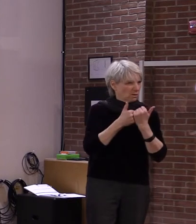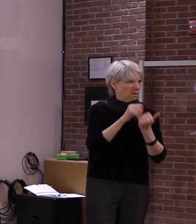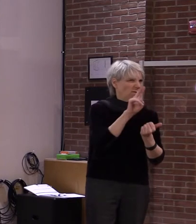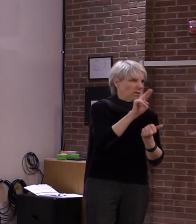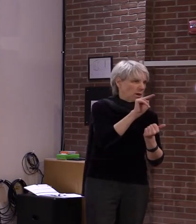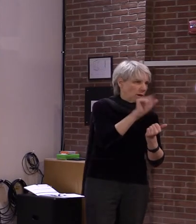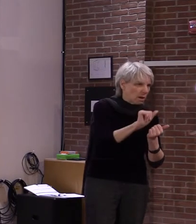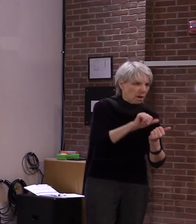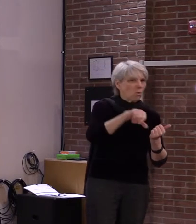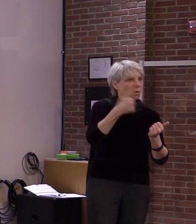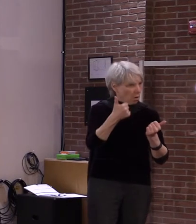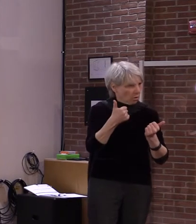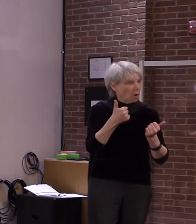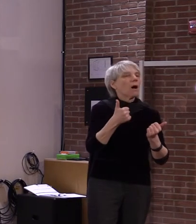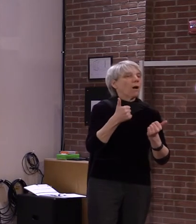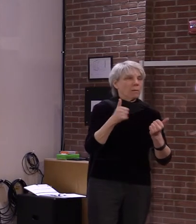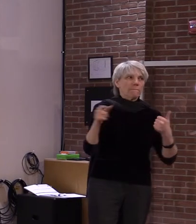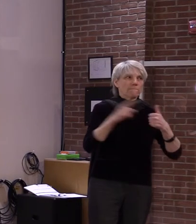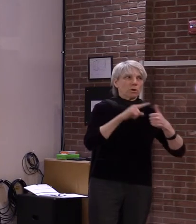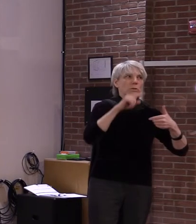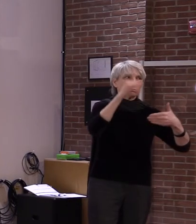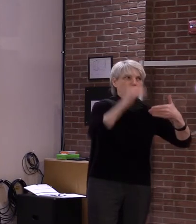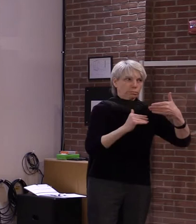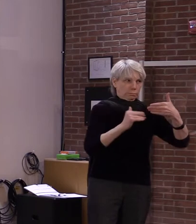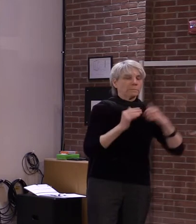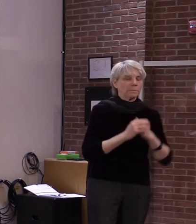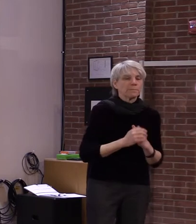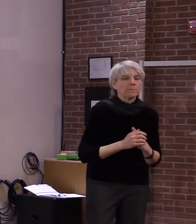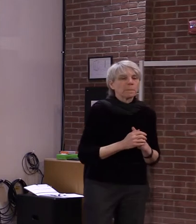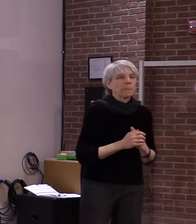and and others vaccinate